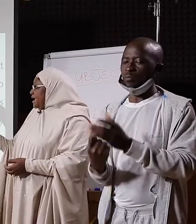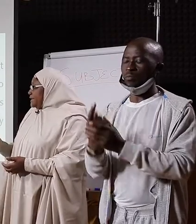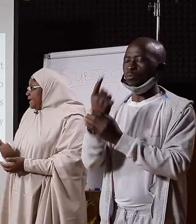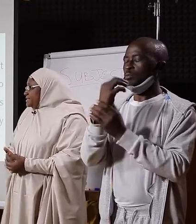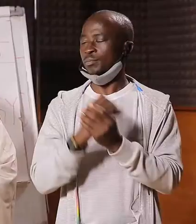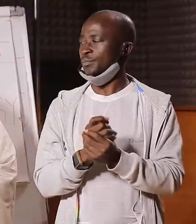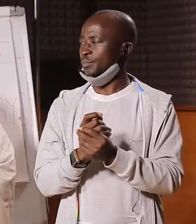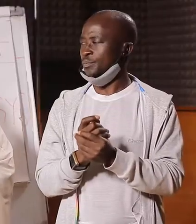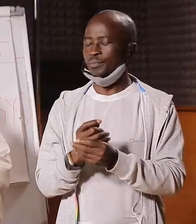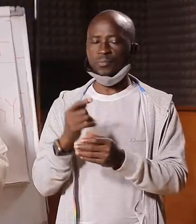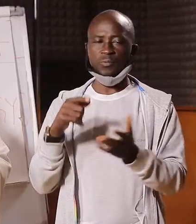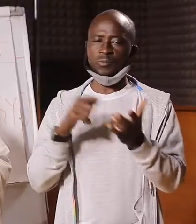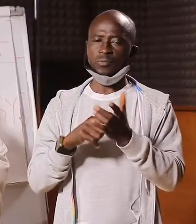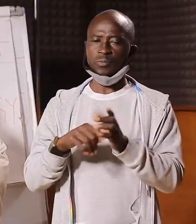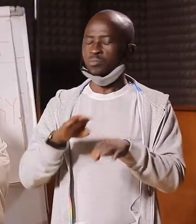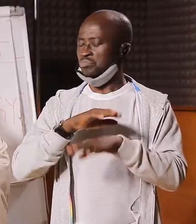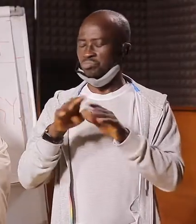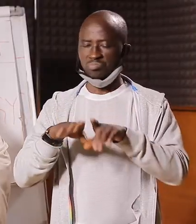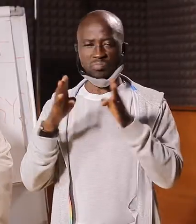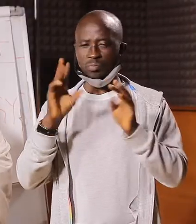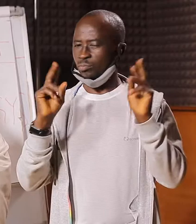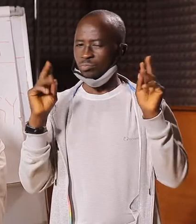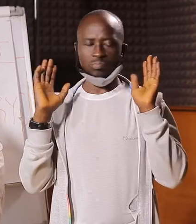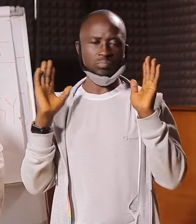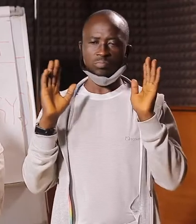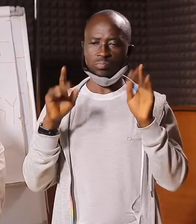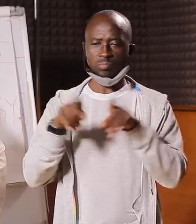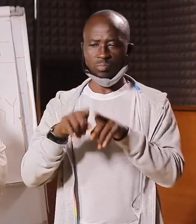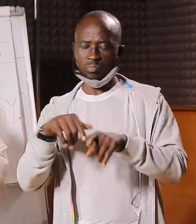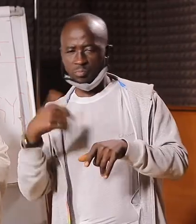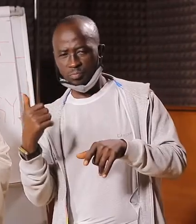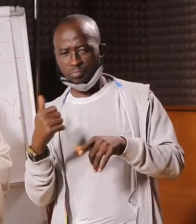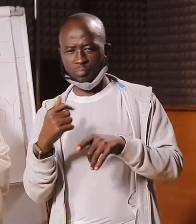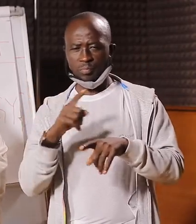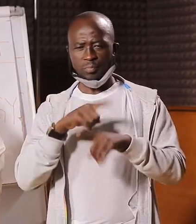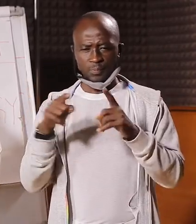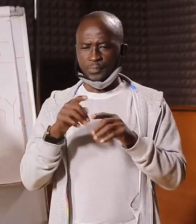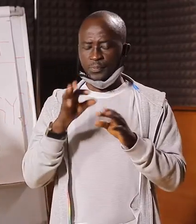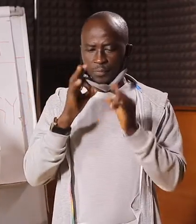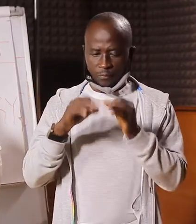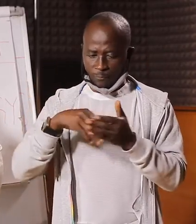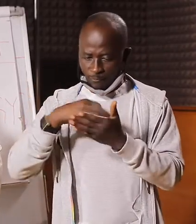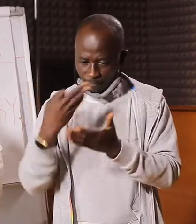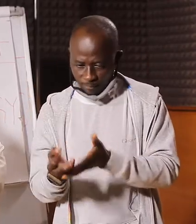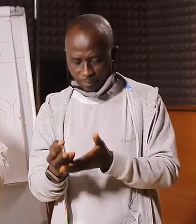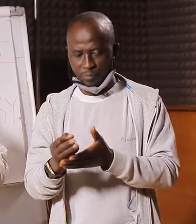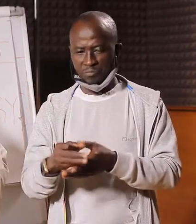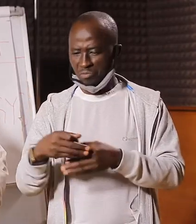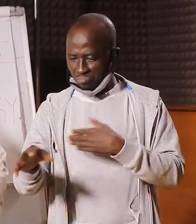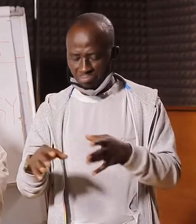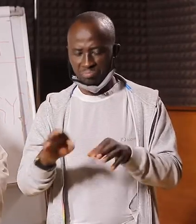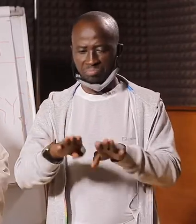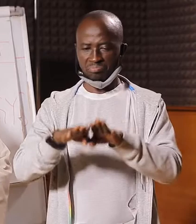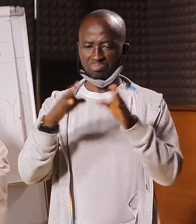So dry indehiscent, they do not split open to release the seed, just like the dry dehiscent. But automatically when they fall to the ground, they decay, the